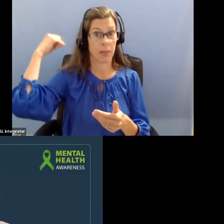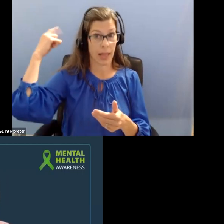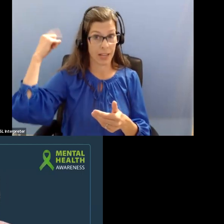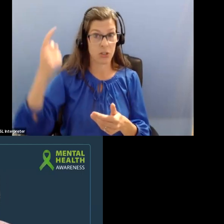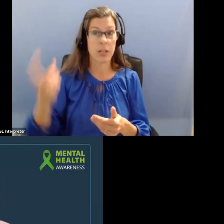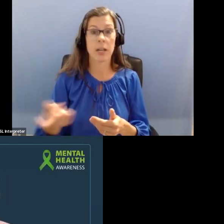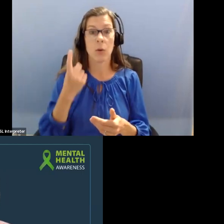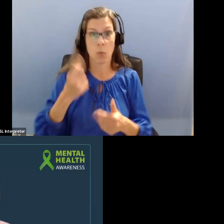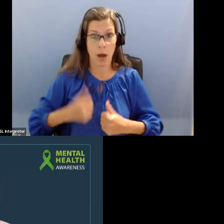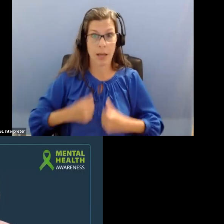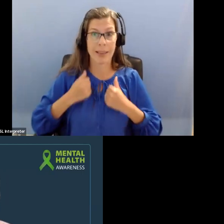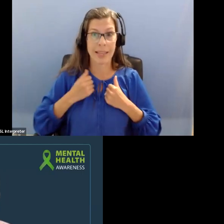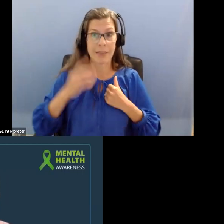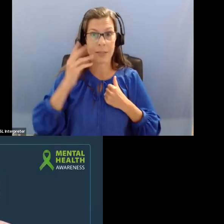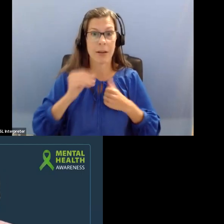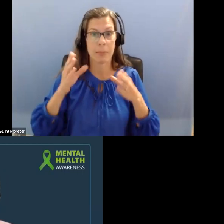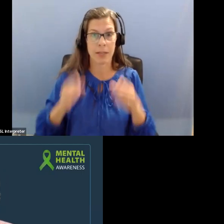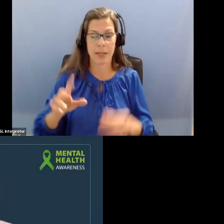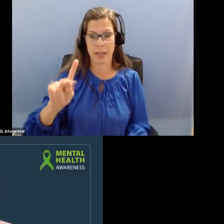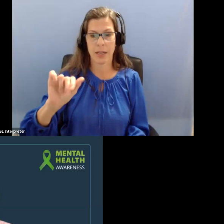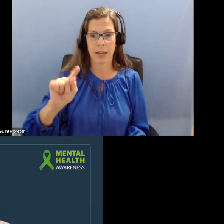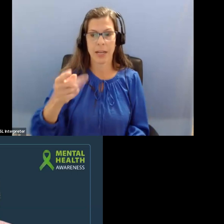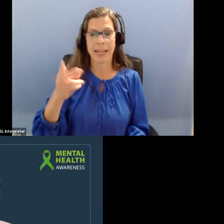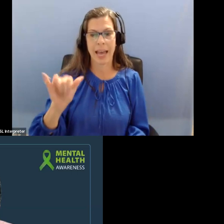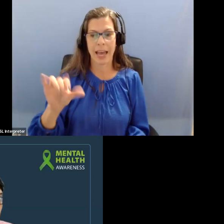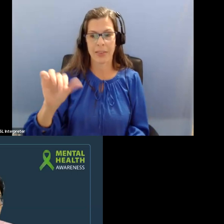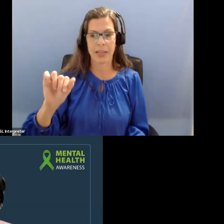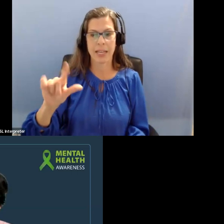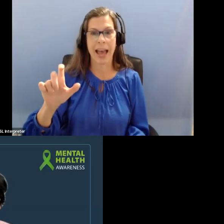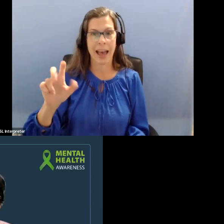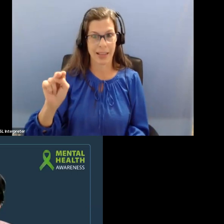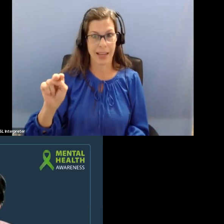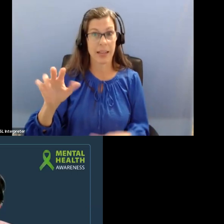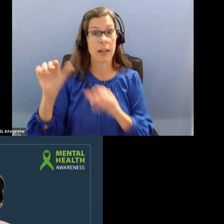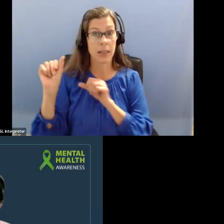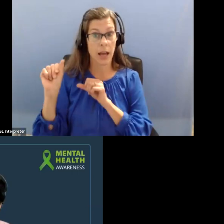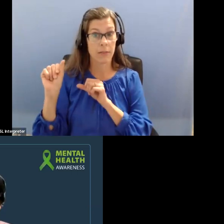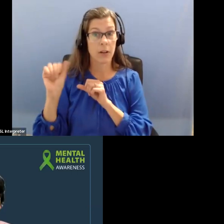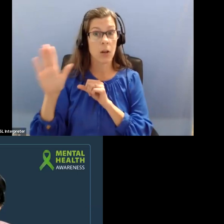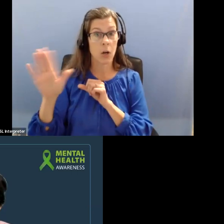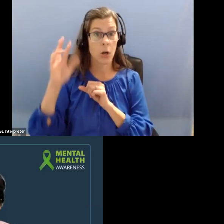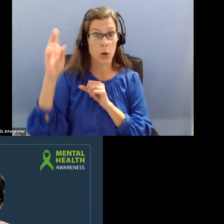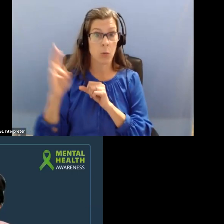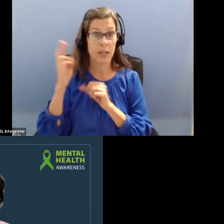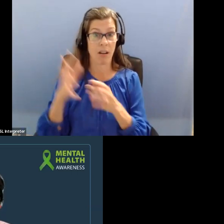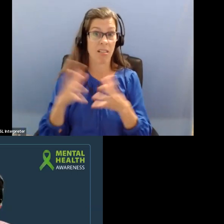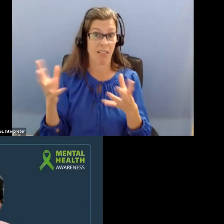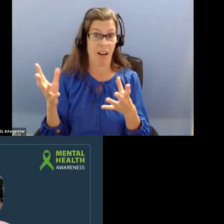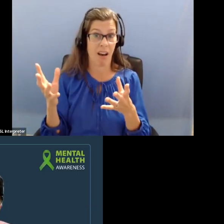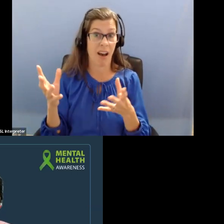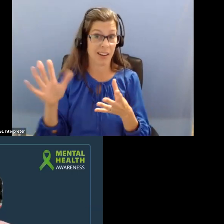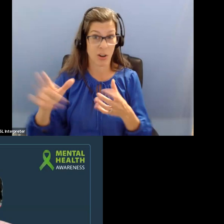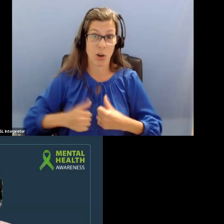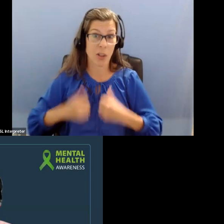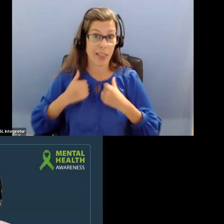people, Kathy Callahan, who was appointed, left. And her reasons were, you know, she just had a lot going on in her